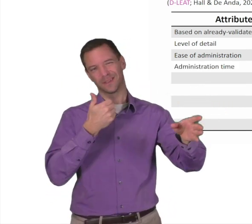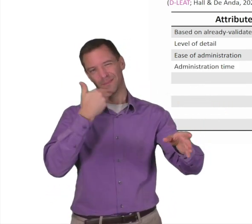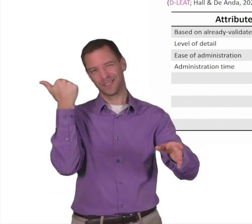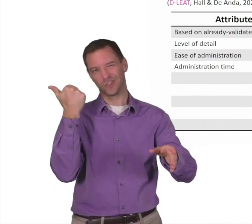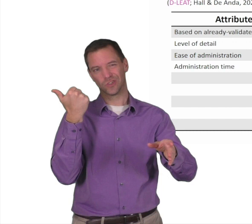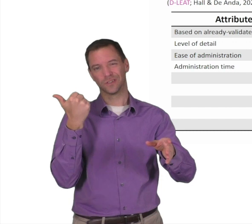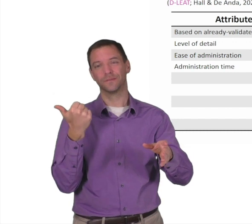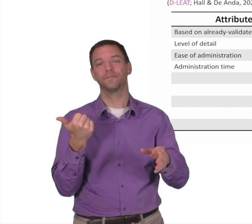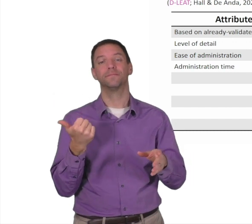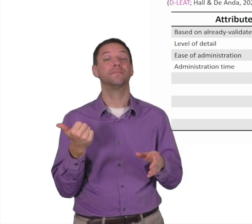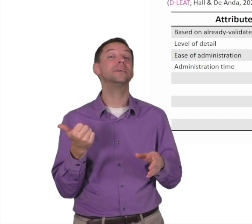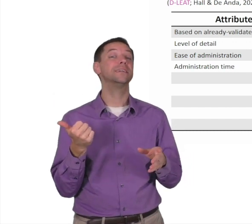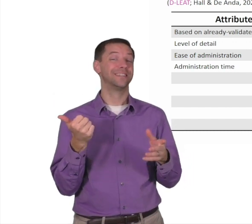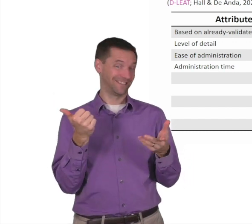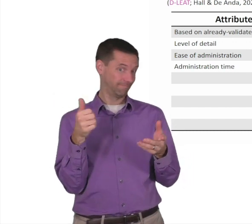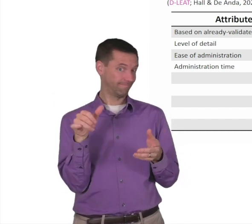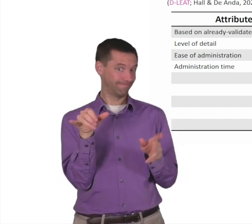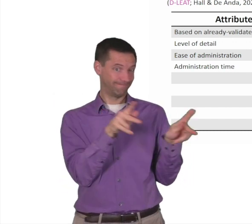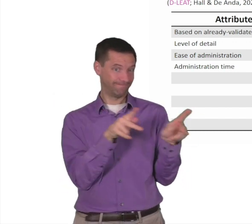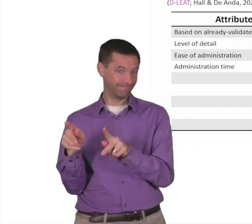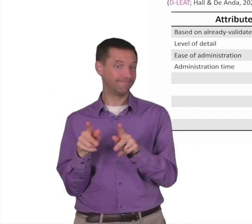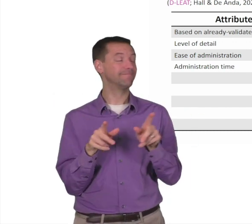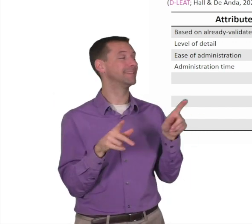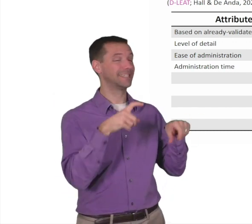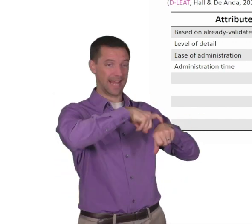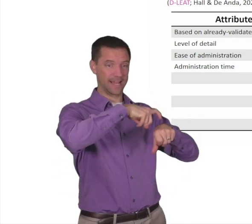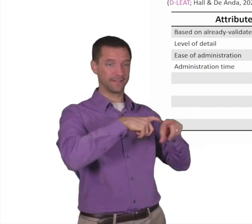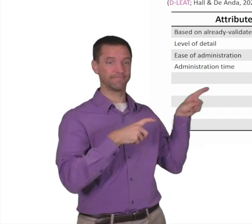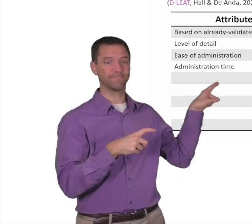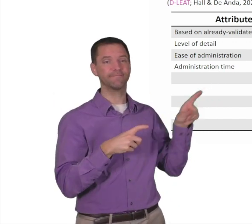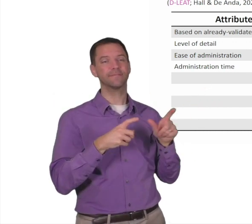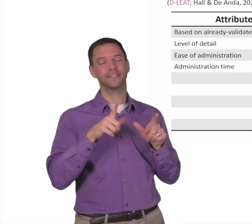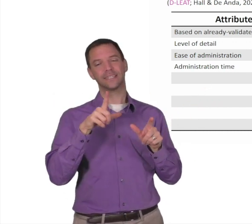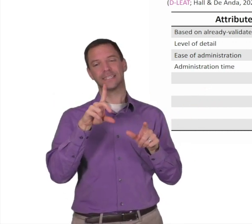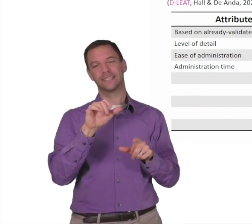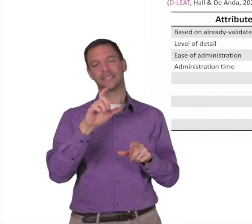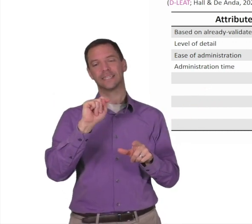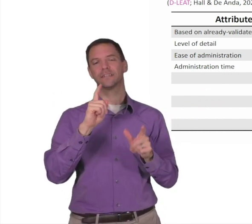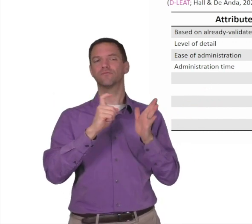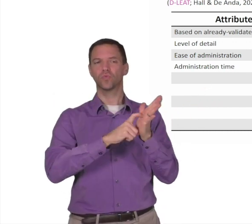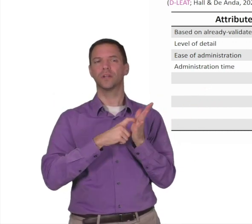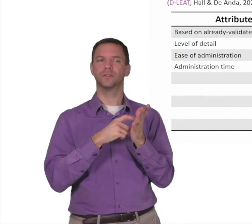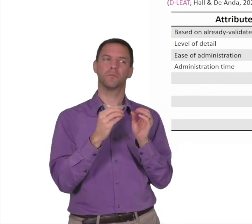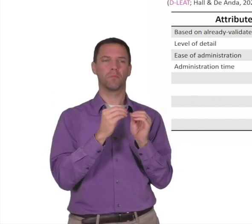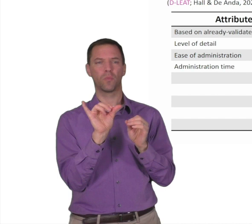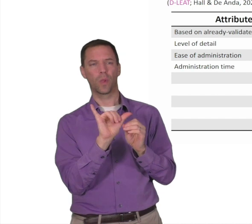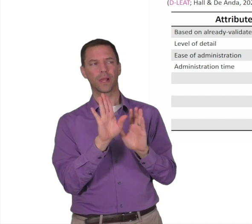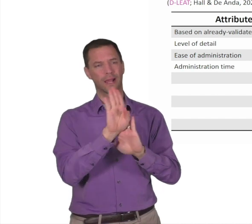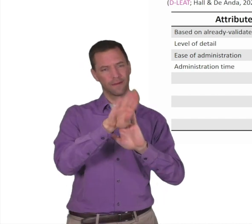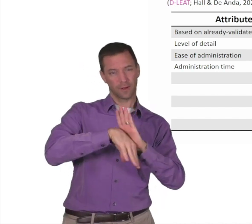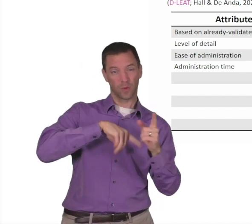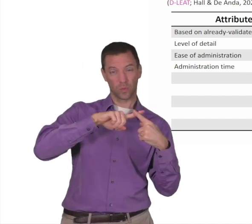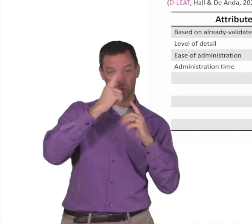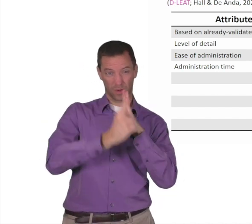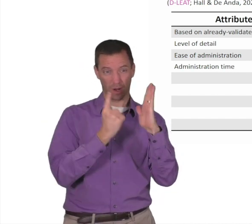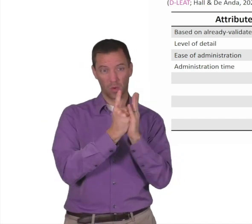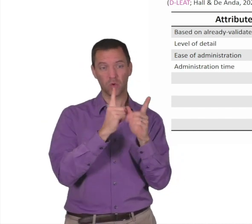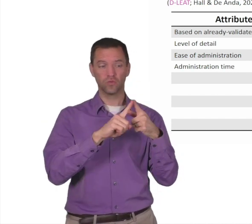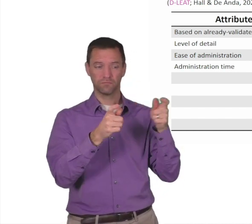and the LAPT is a little bit easier. Likewise, the administration time that's required for the D-LEAT is a little bit longer,